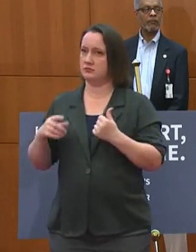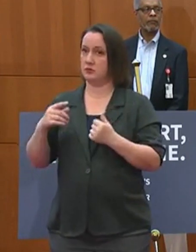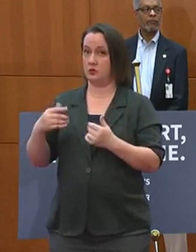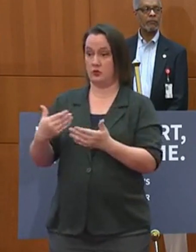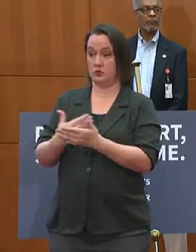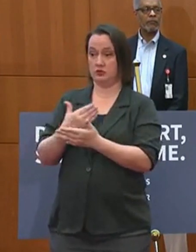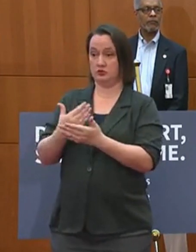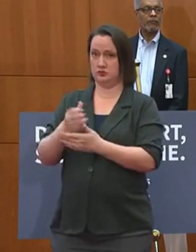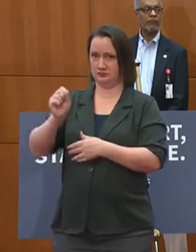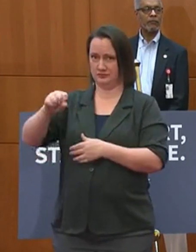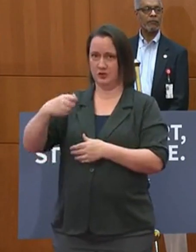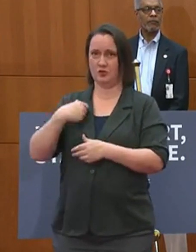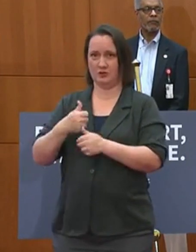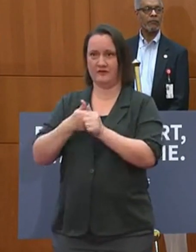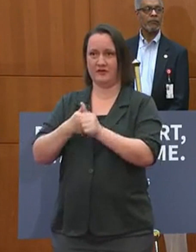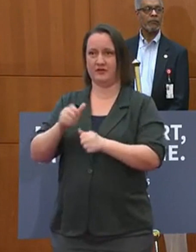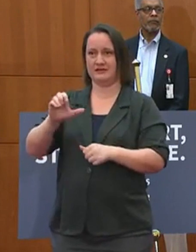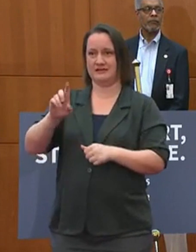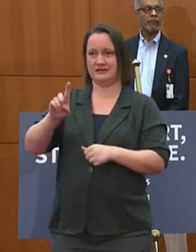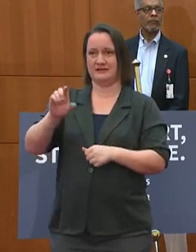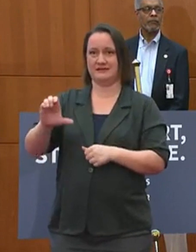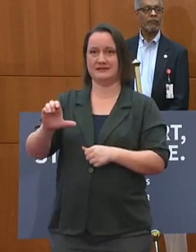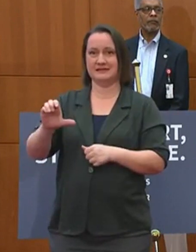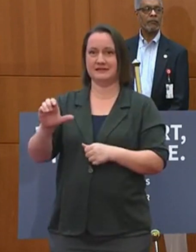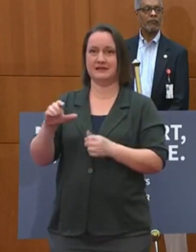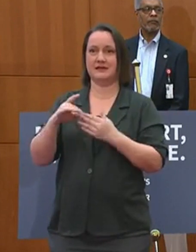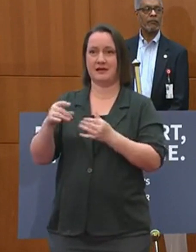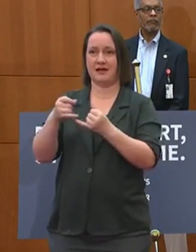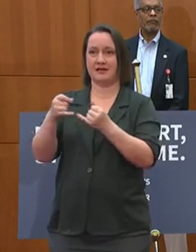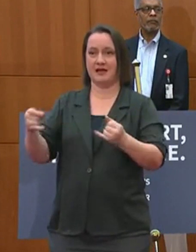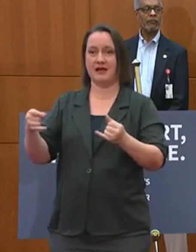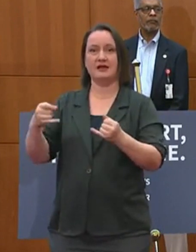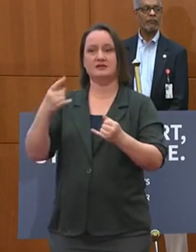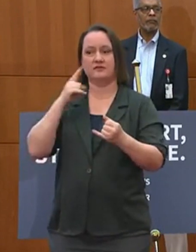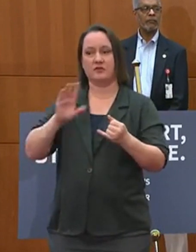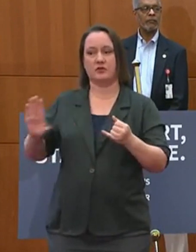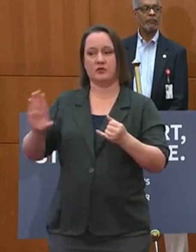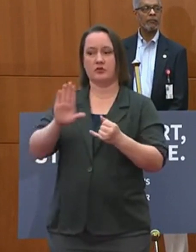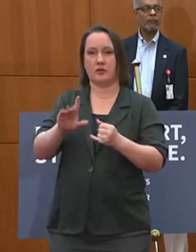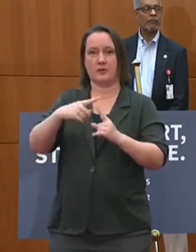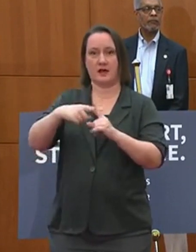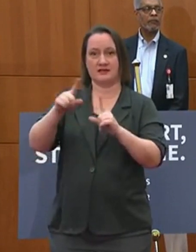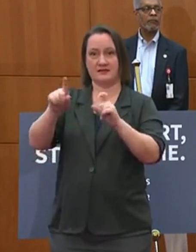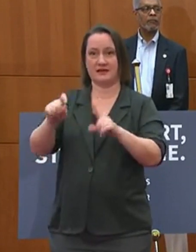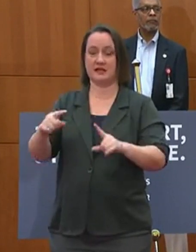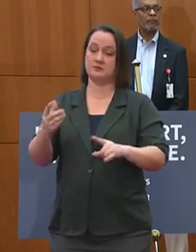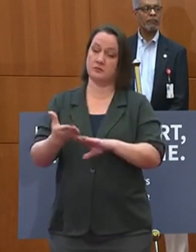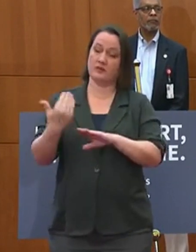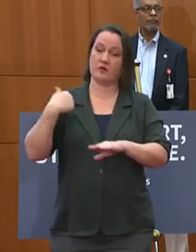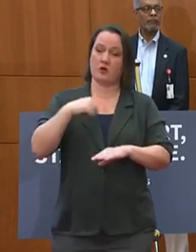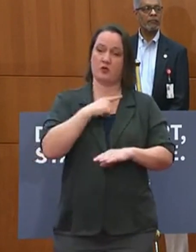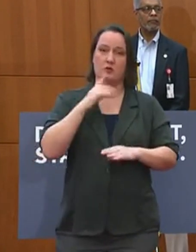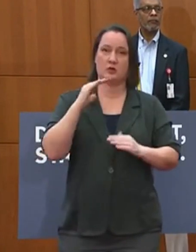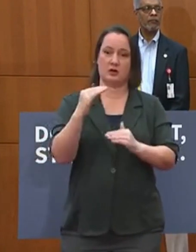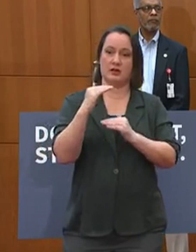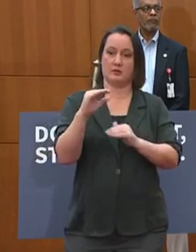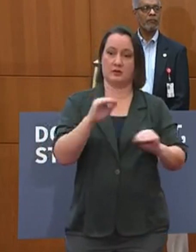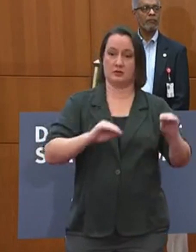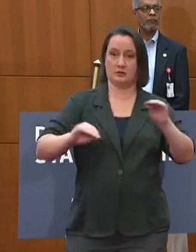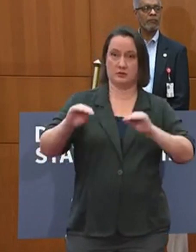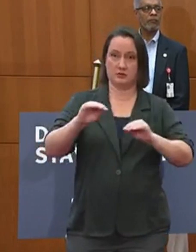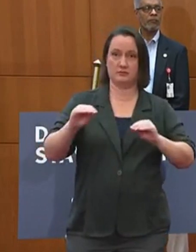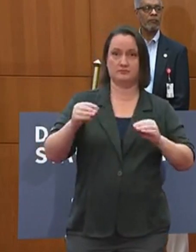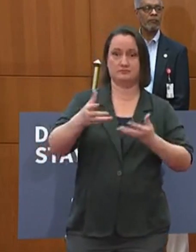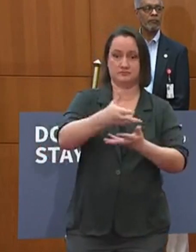new is we're following the CDC guidelines for those positive tests. Before, we didn't have any positive tests. We were restricting movements, but now that that